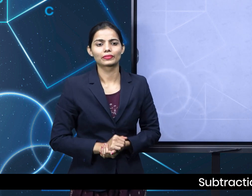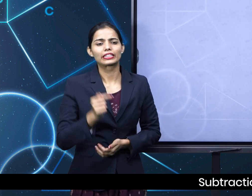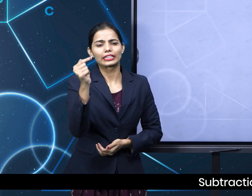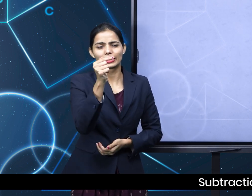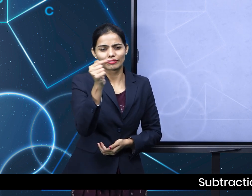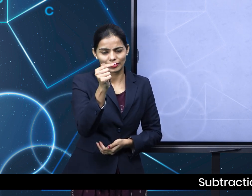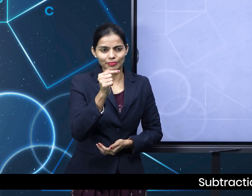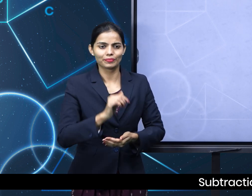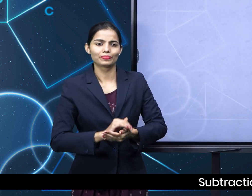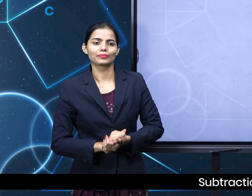subtraction,